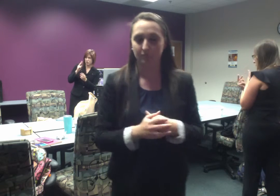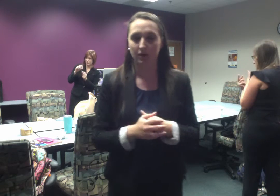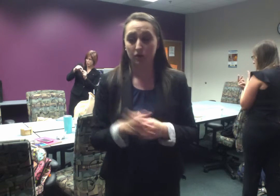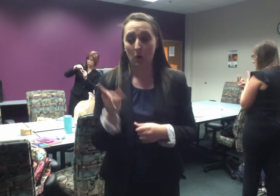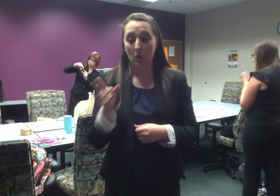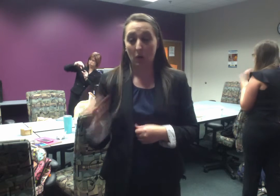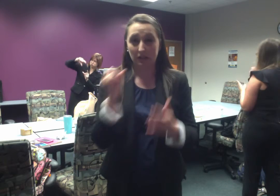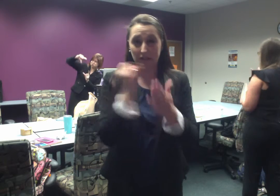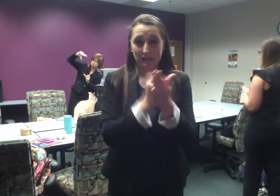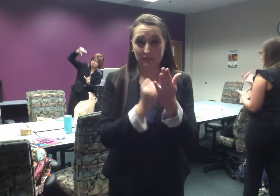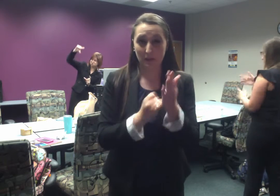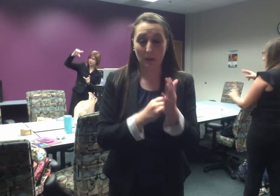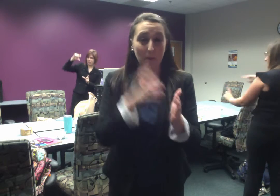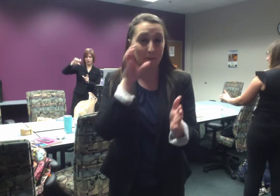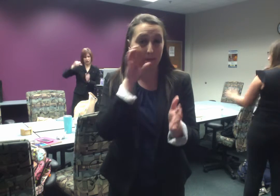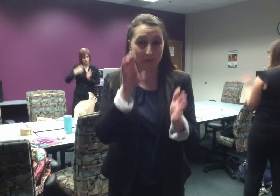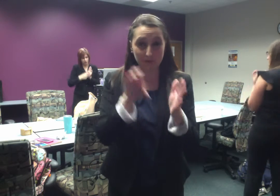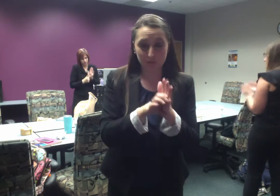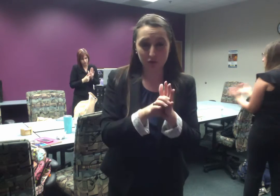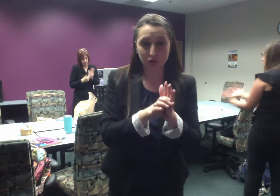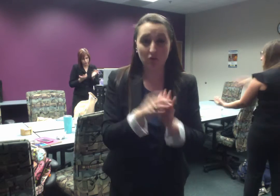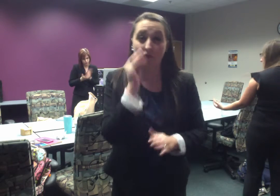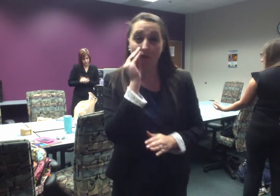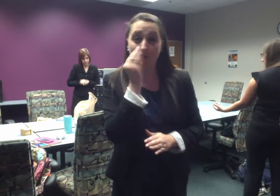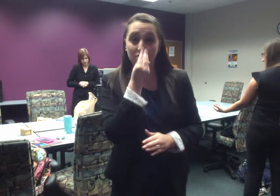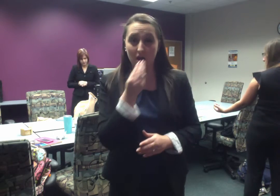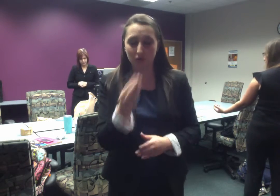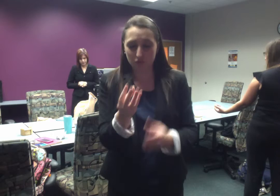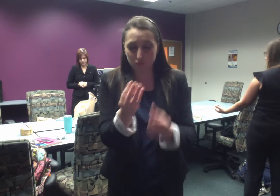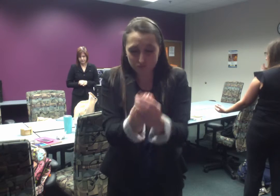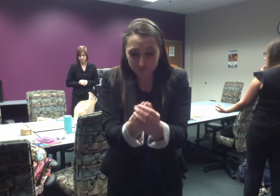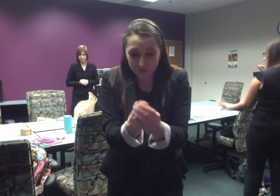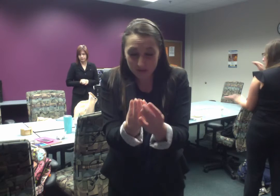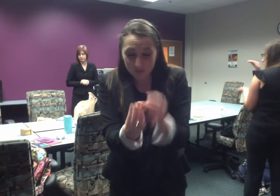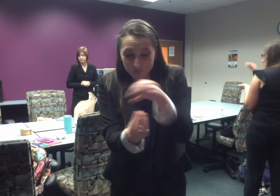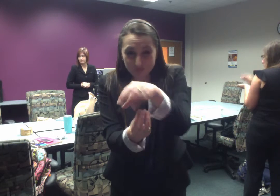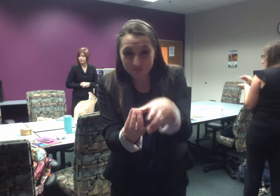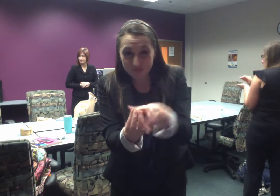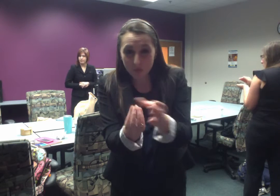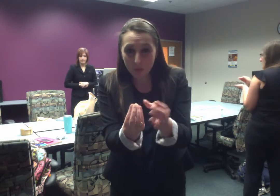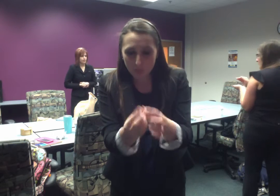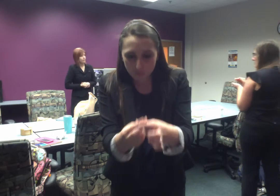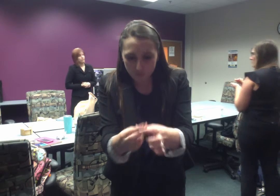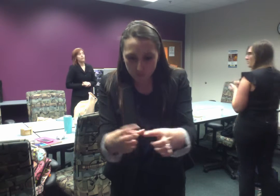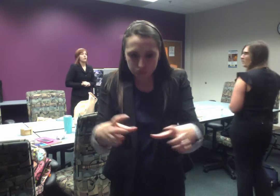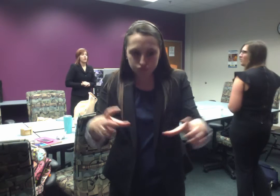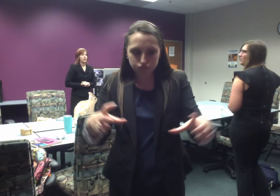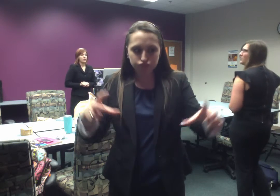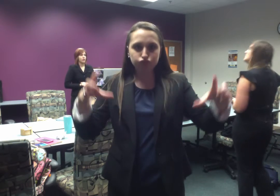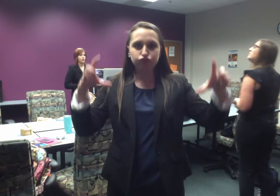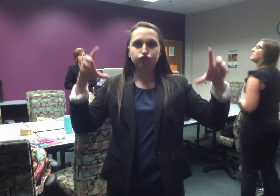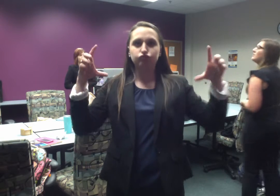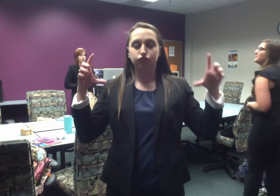Oh, it's the normal size. And then which one? I remember a part too where they got rained on or the sprinklers turned on when they were in the